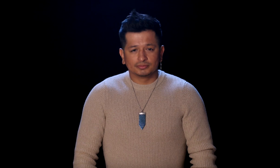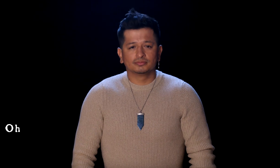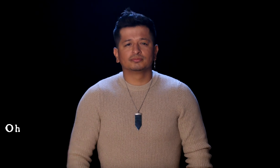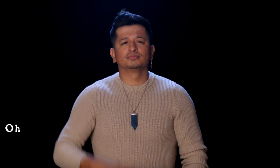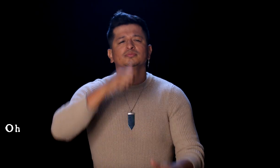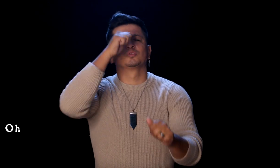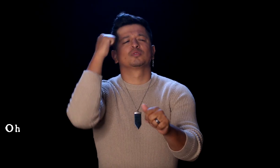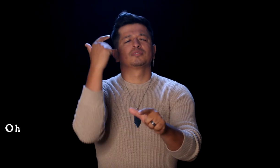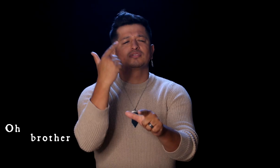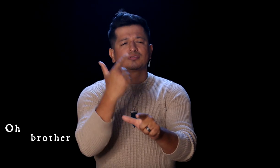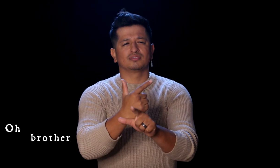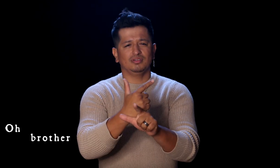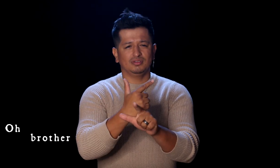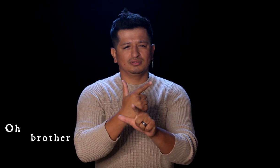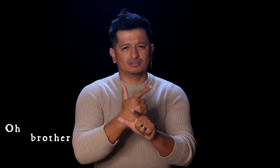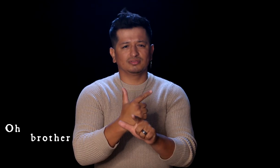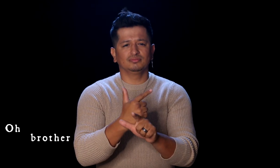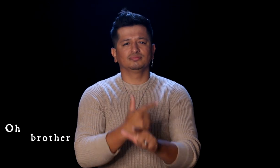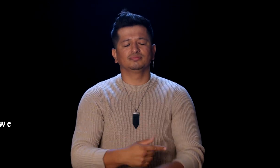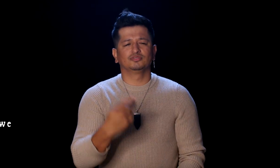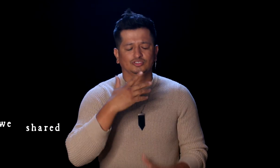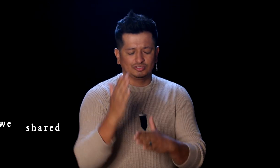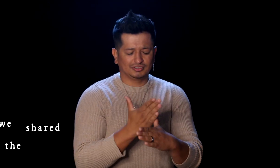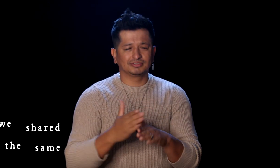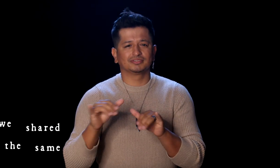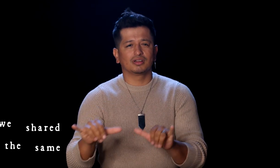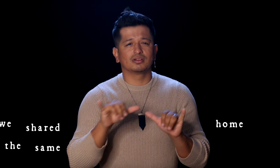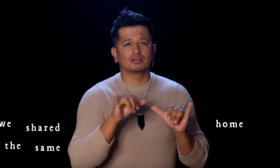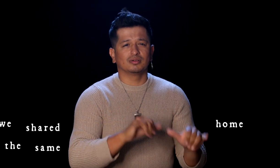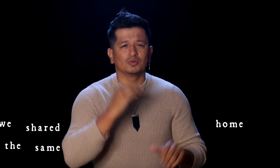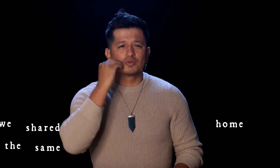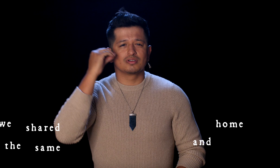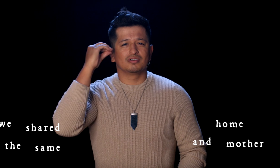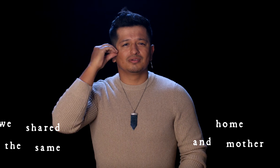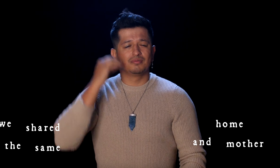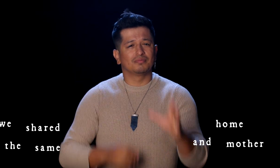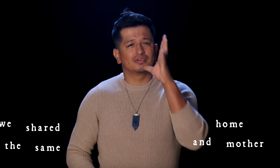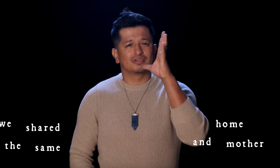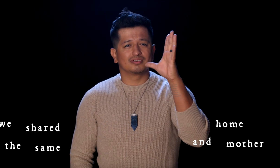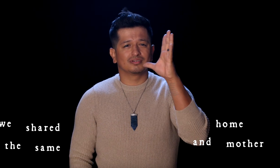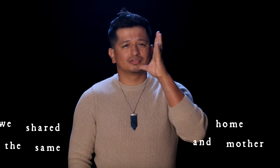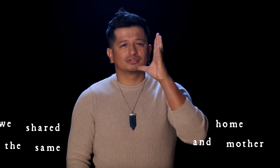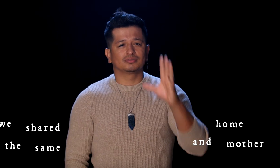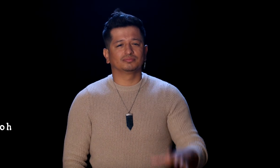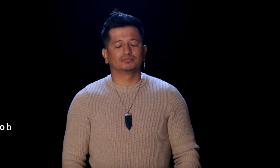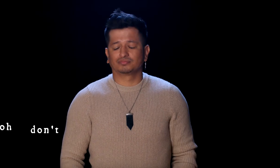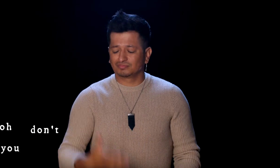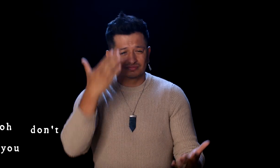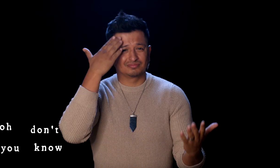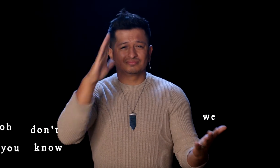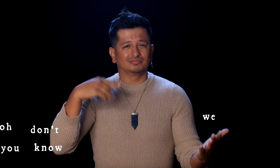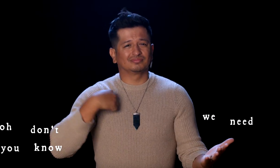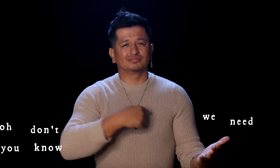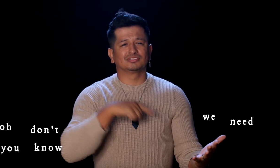Oh, brother, we shared the same home and mother Brother, oh,